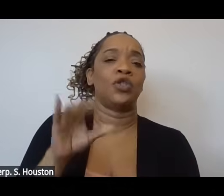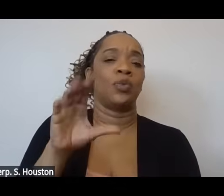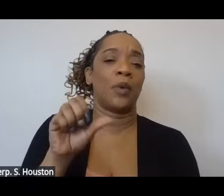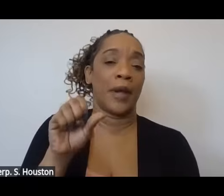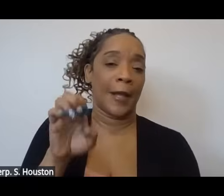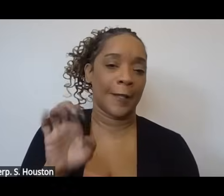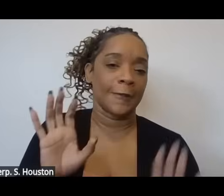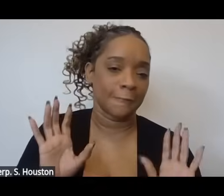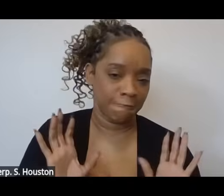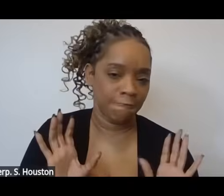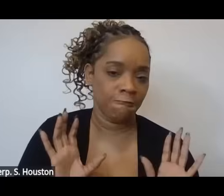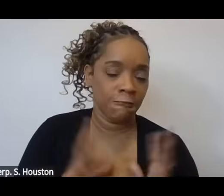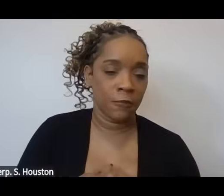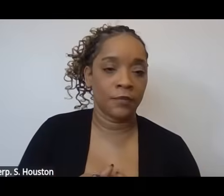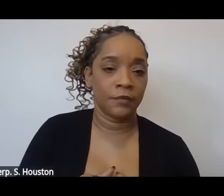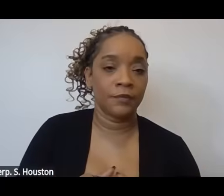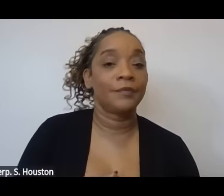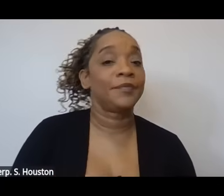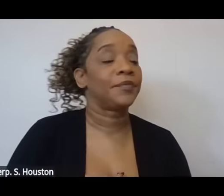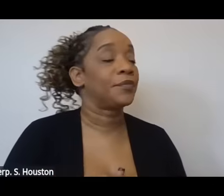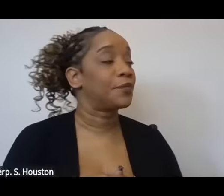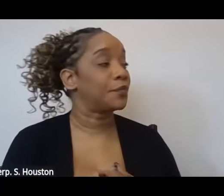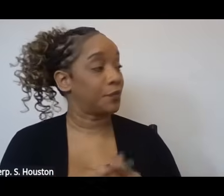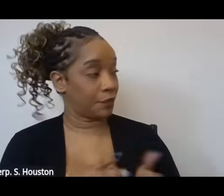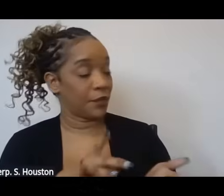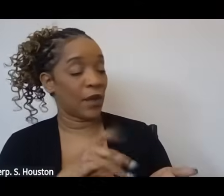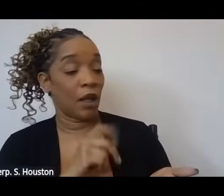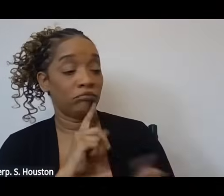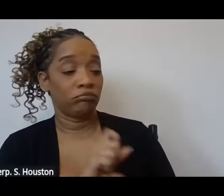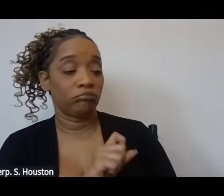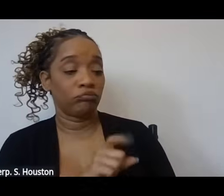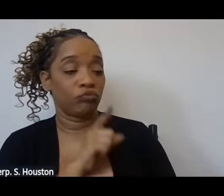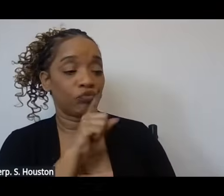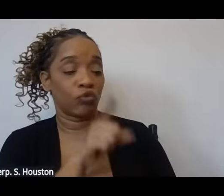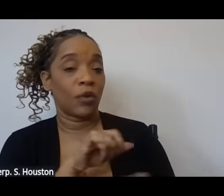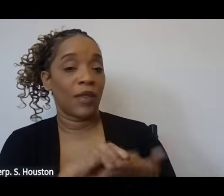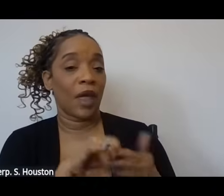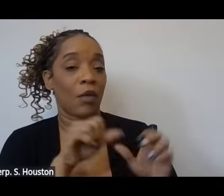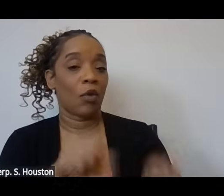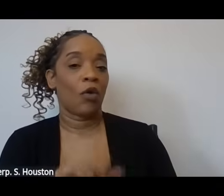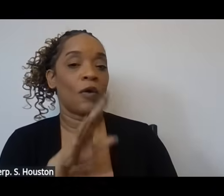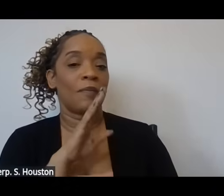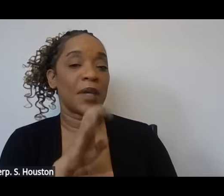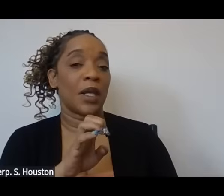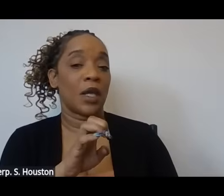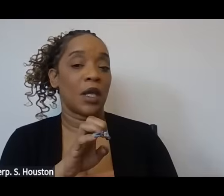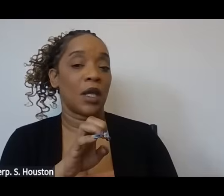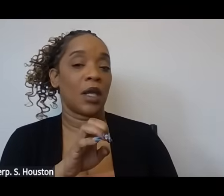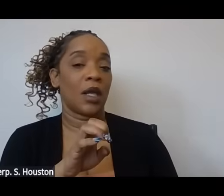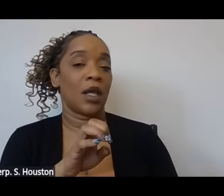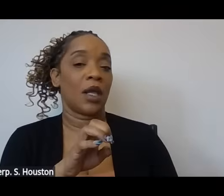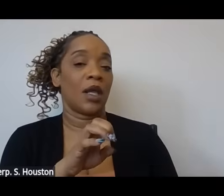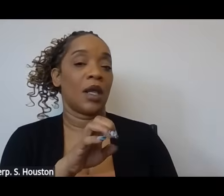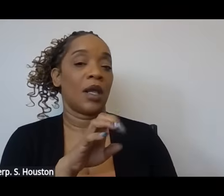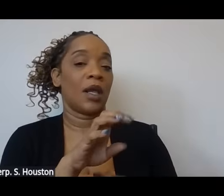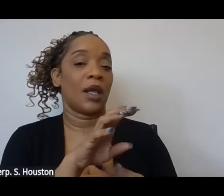No, it is certainly true that there could be valid signatures and an invalid circulator signature.